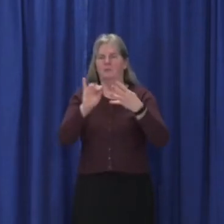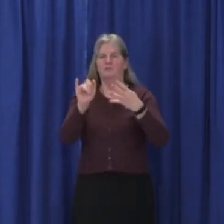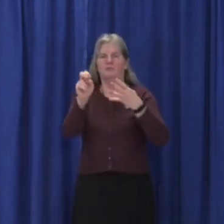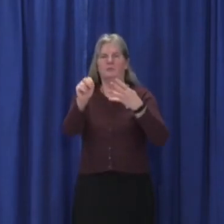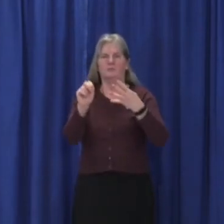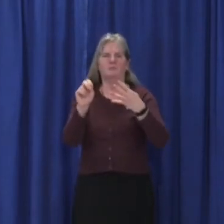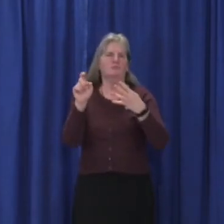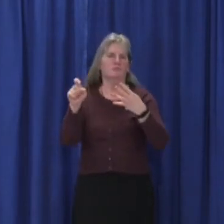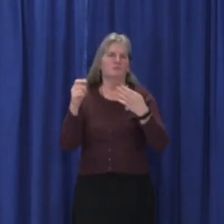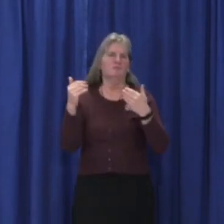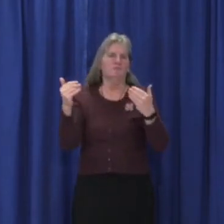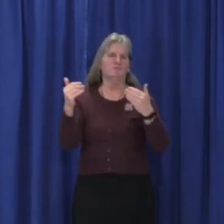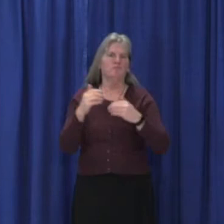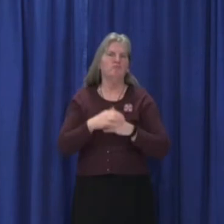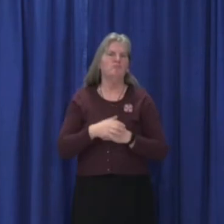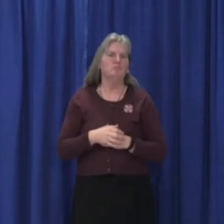January.